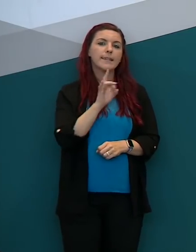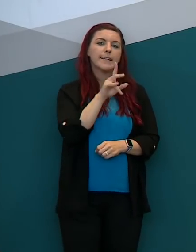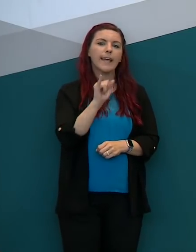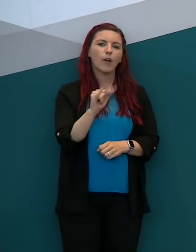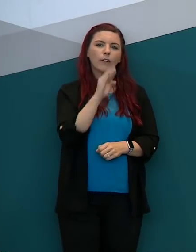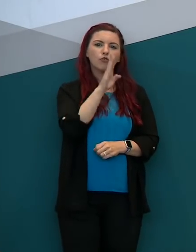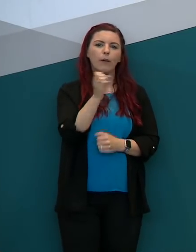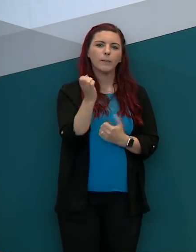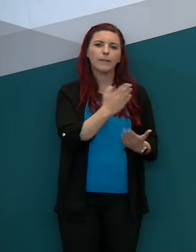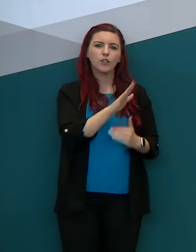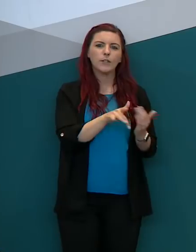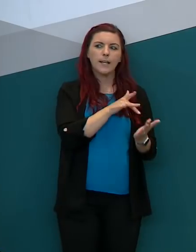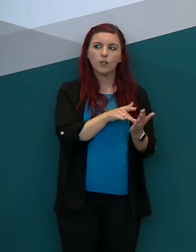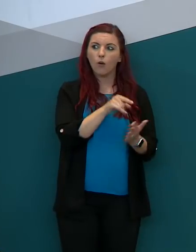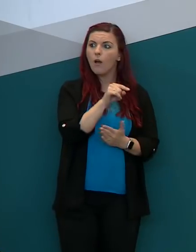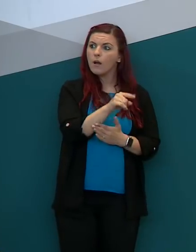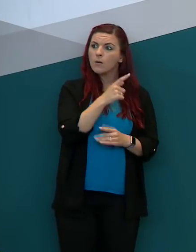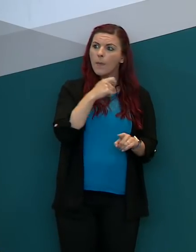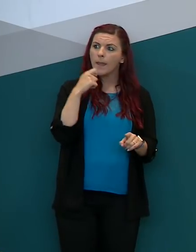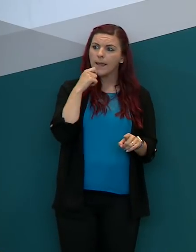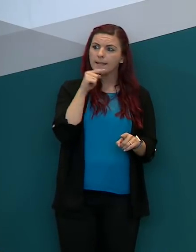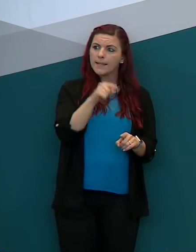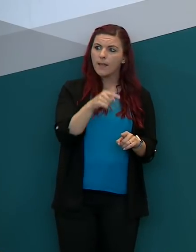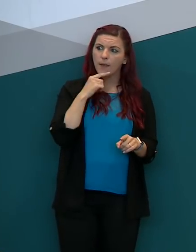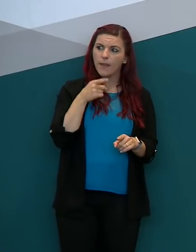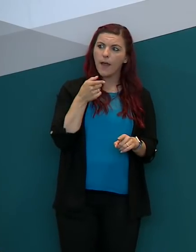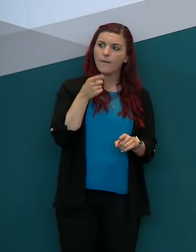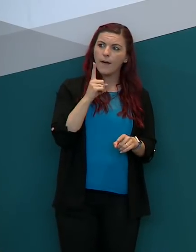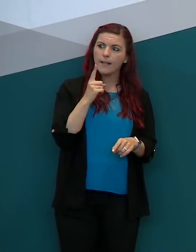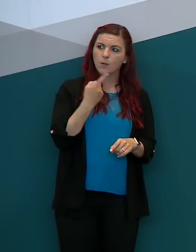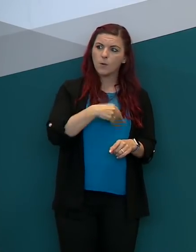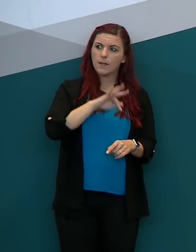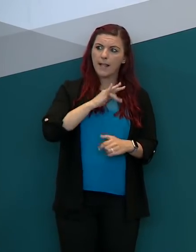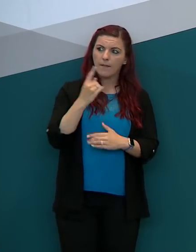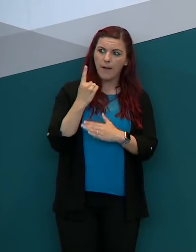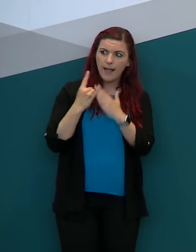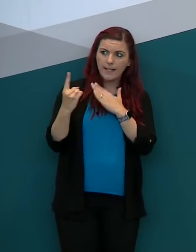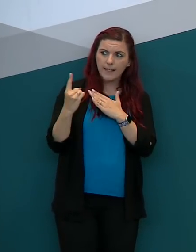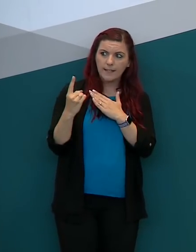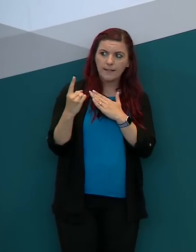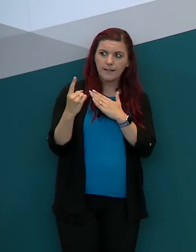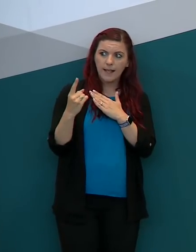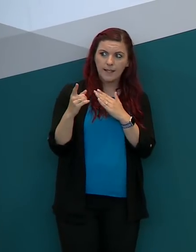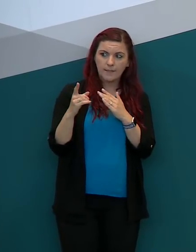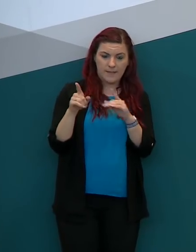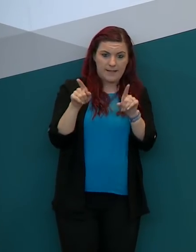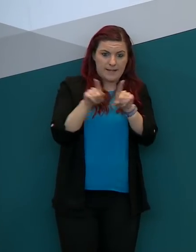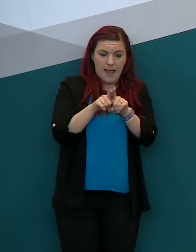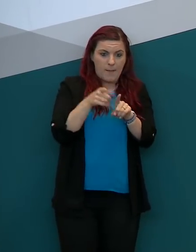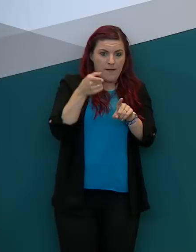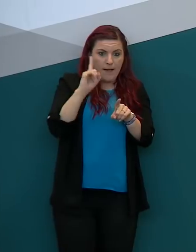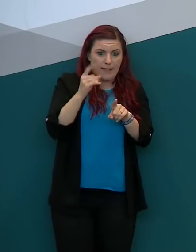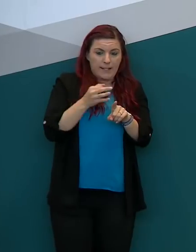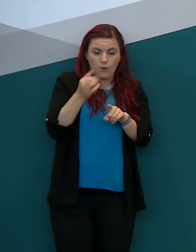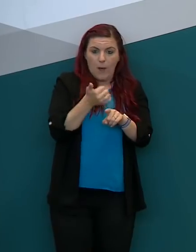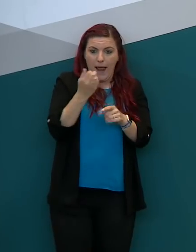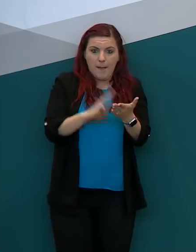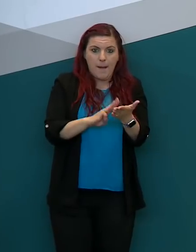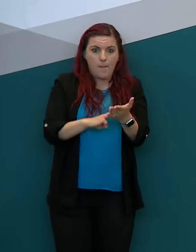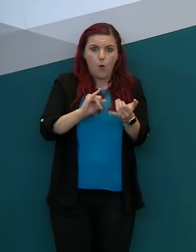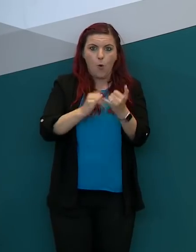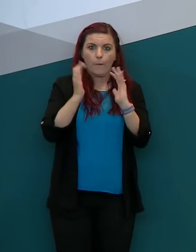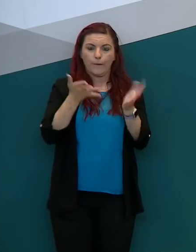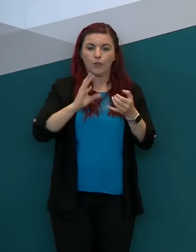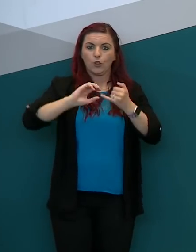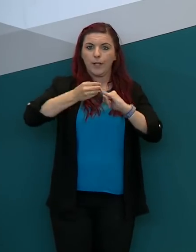Health. And in that statement they said to us that the advice on self-isolation outlined in the letter is the same advice given to any member of the public who is tested positive or is a